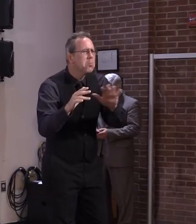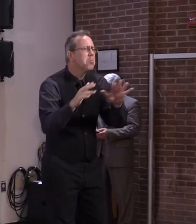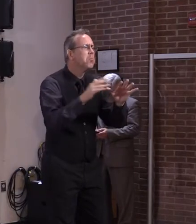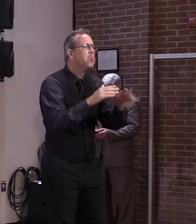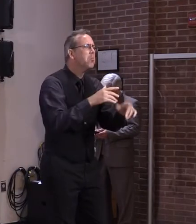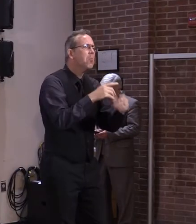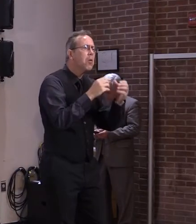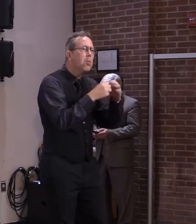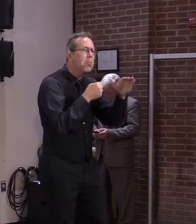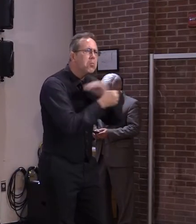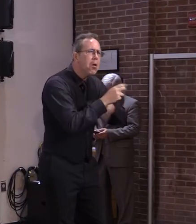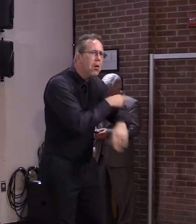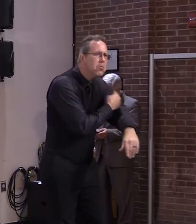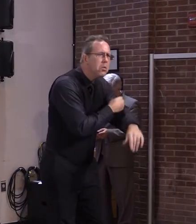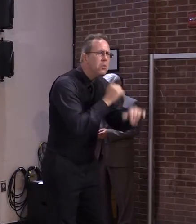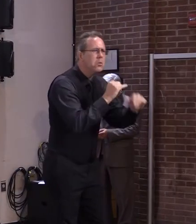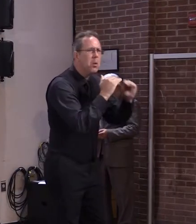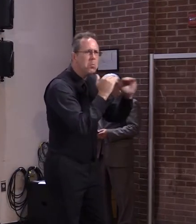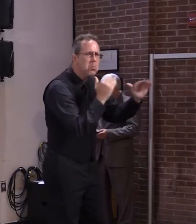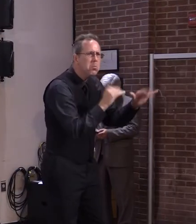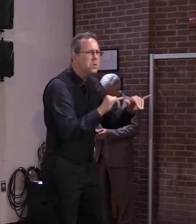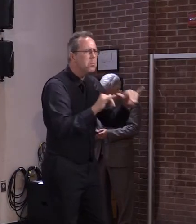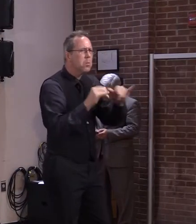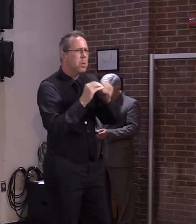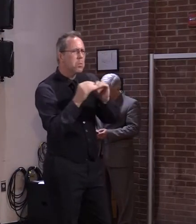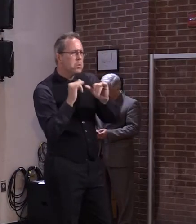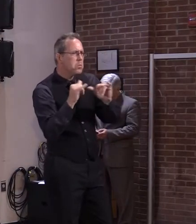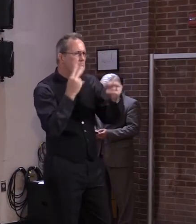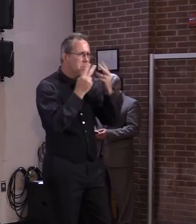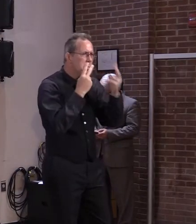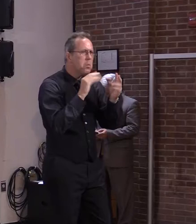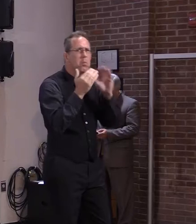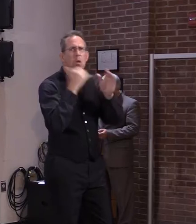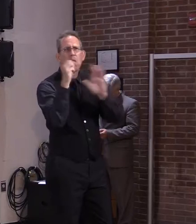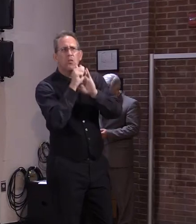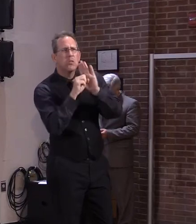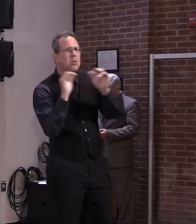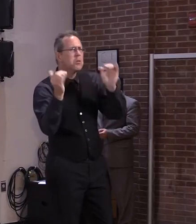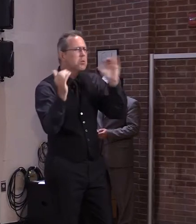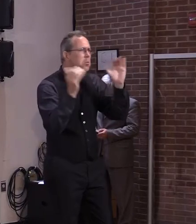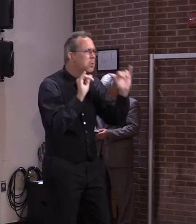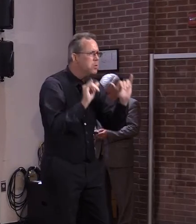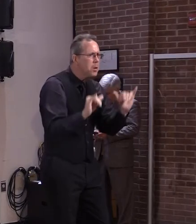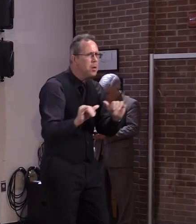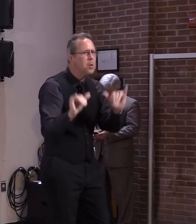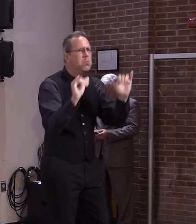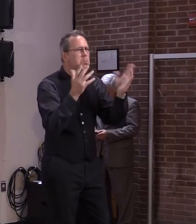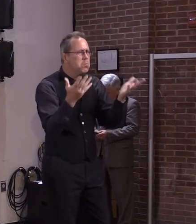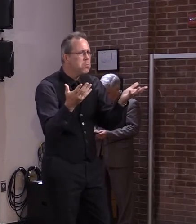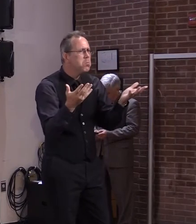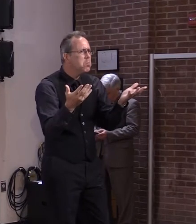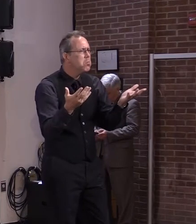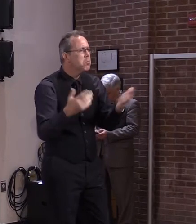were occurring around us in the region. Observed trends from other jurisdictions were showing that cases were coming down, you know, 7 to 9 weeks as